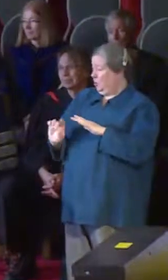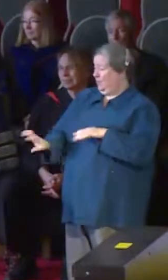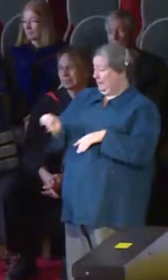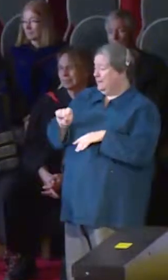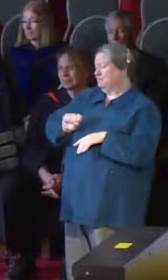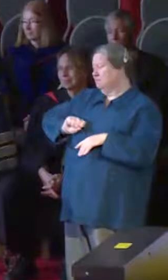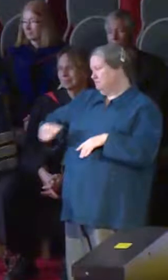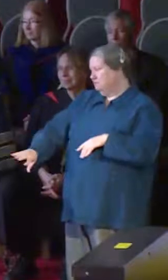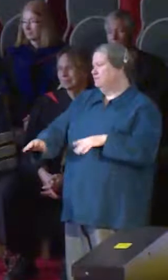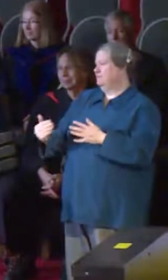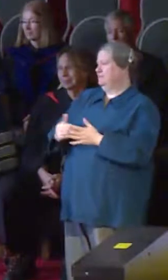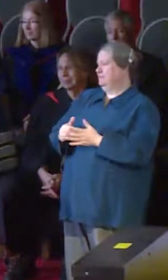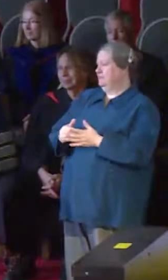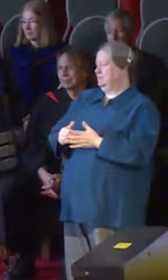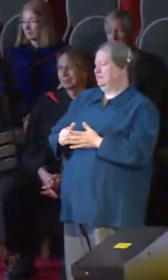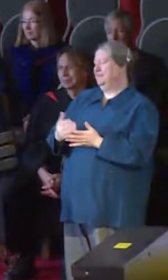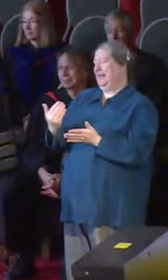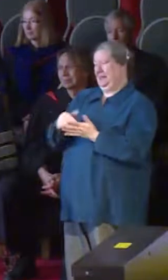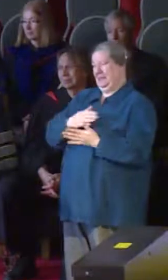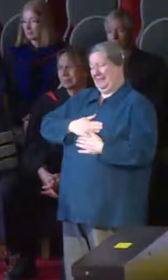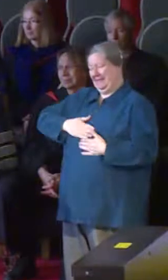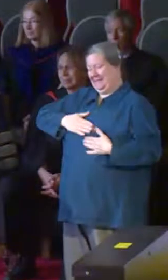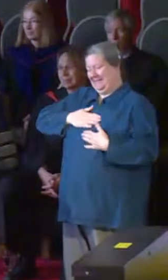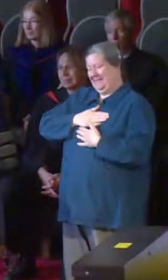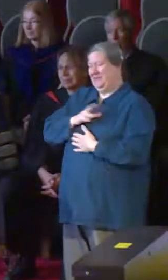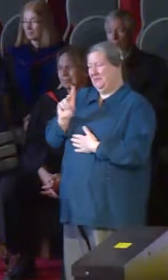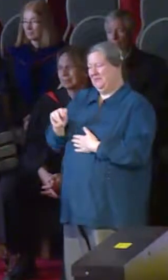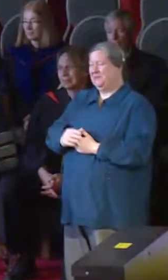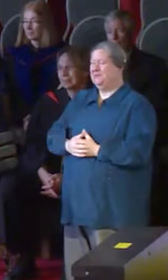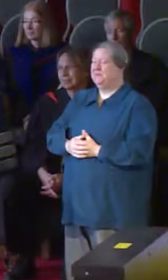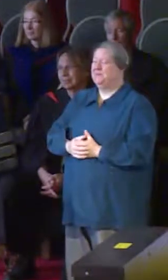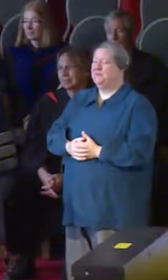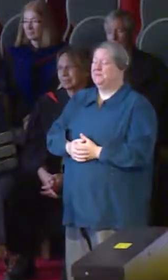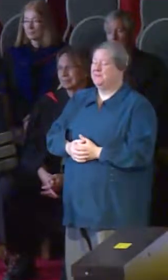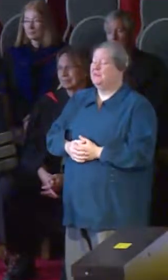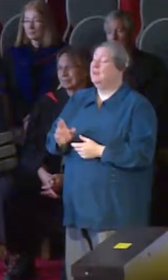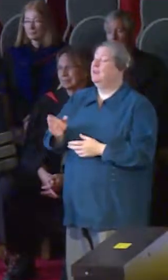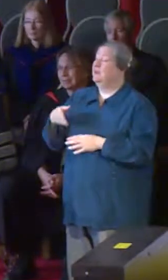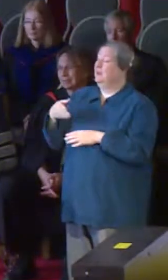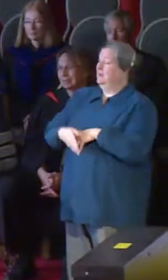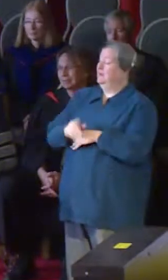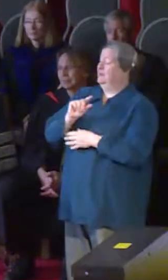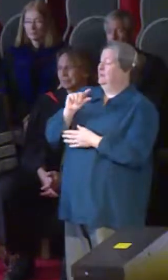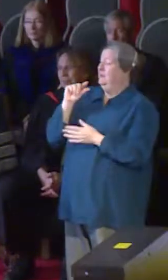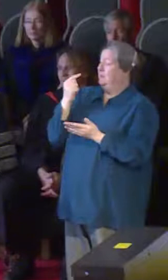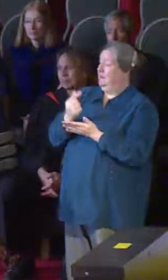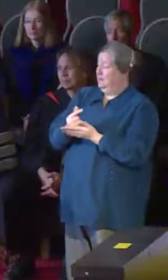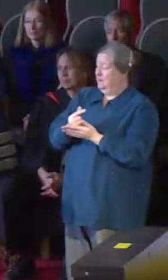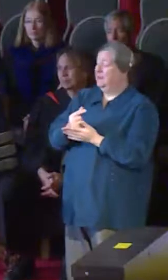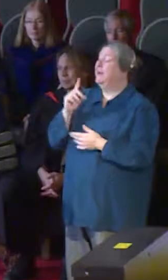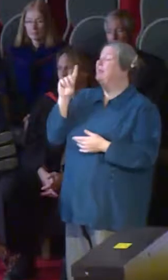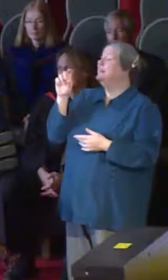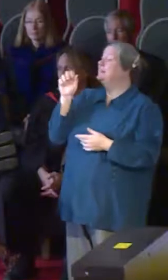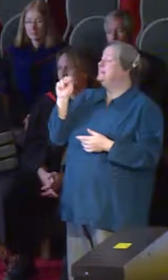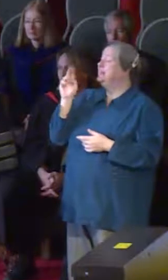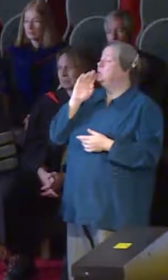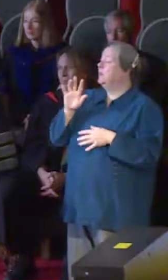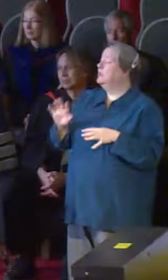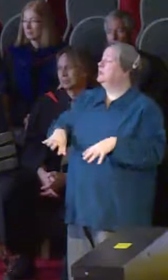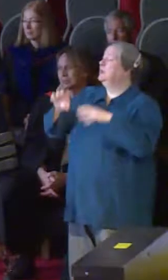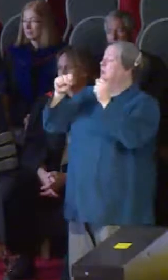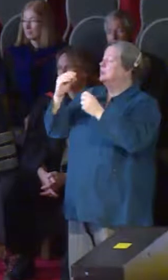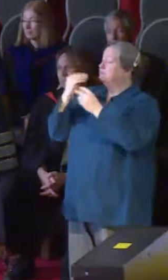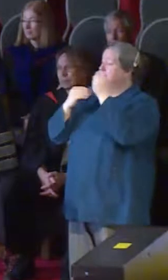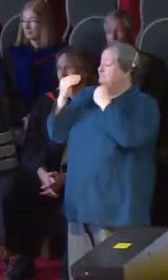got the gowns to begin with. So again, we appreciate that. Following convocation, the deans will host a